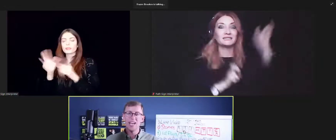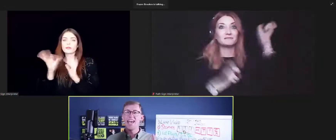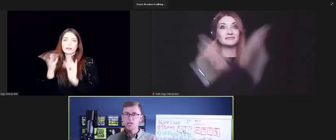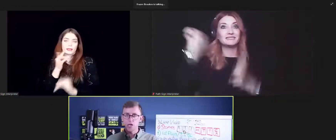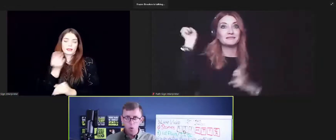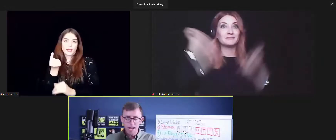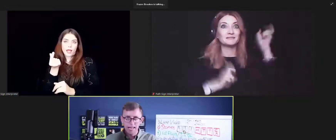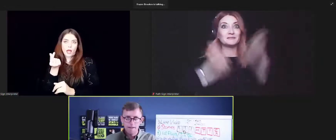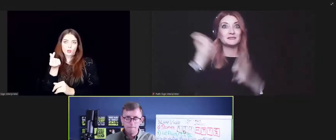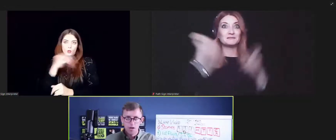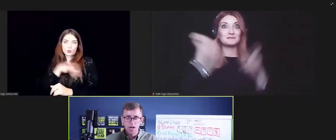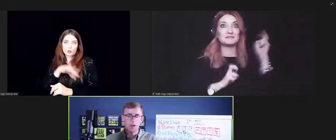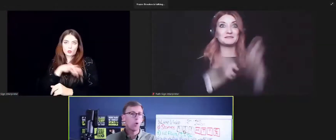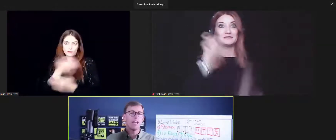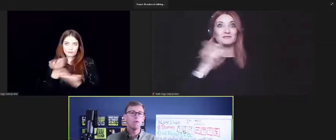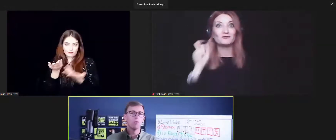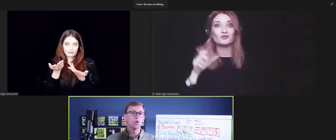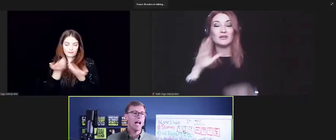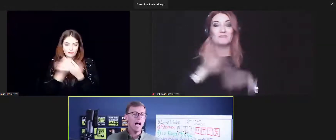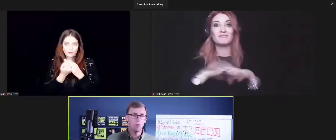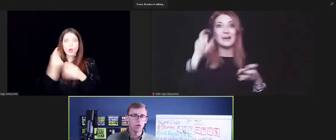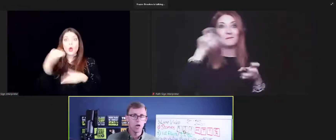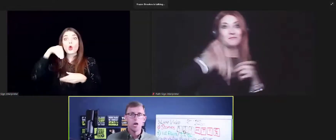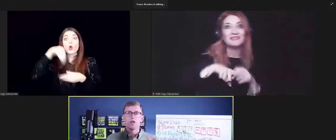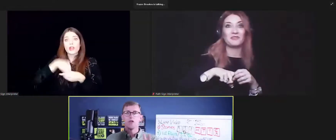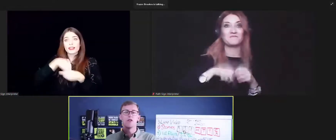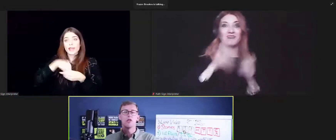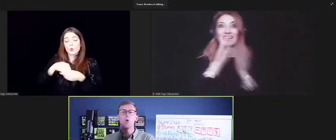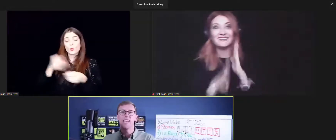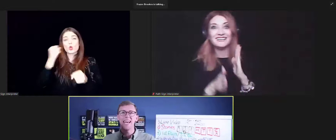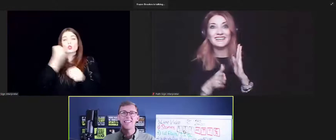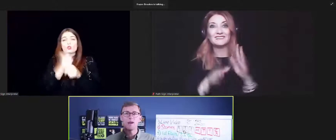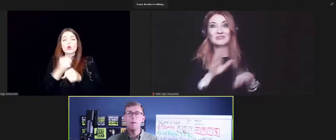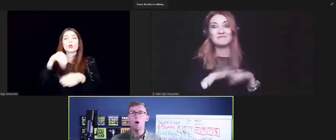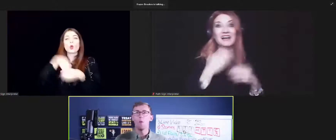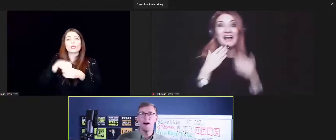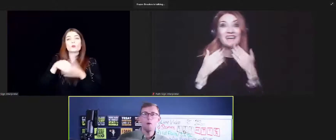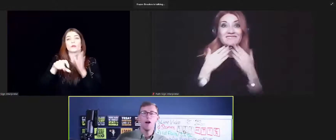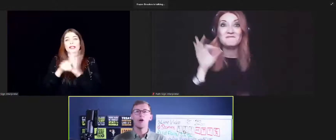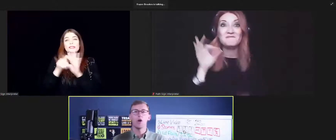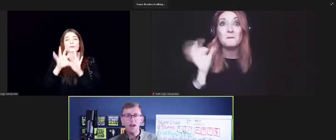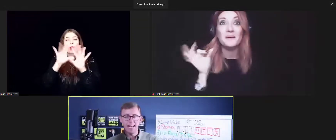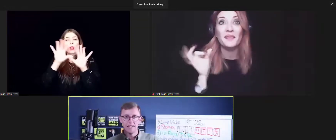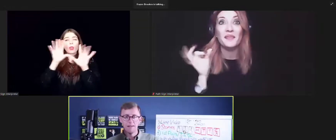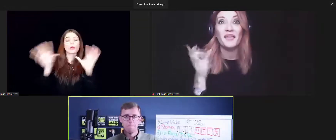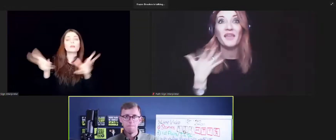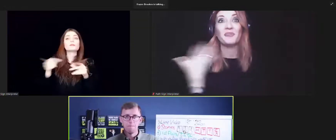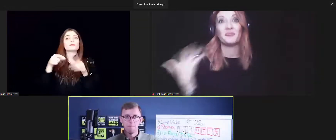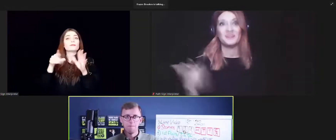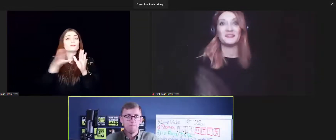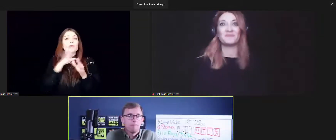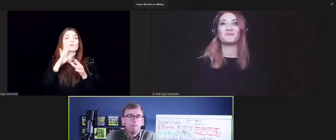chessboard is the queen. The queen rules the house. There is no kingdom without the queen.